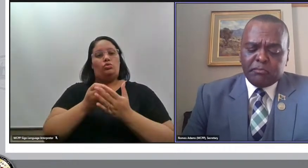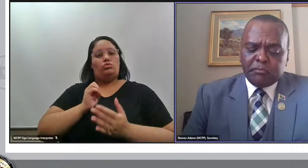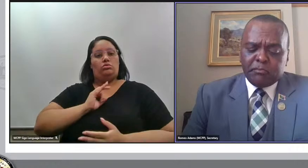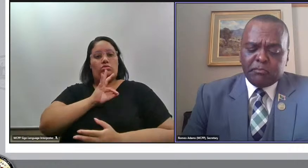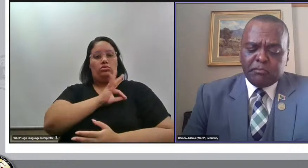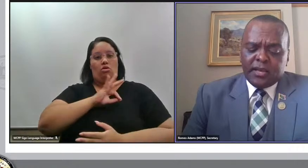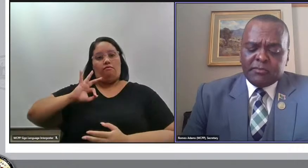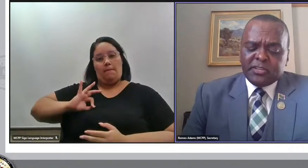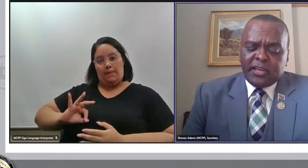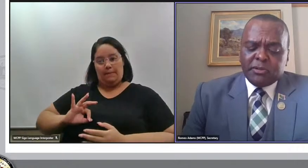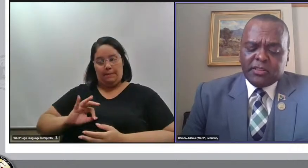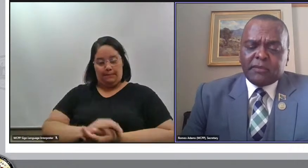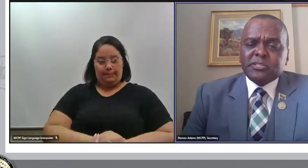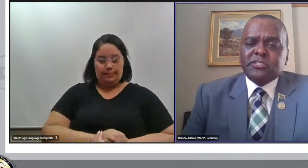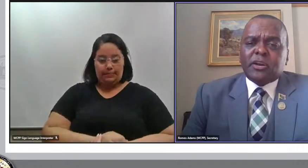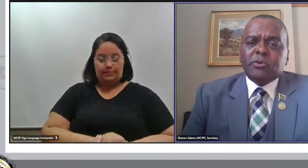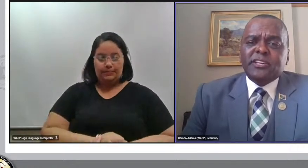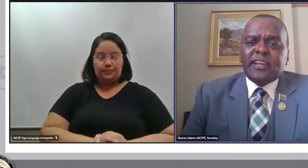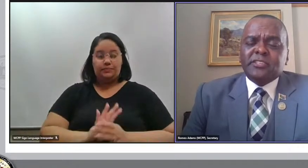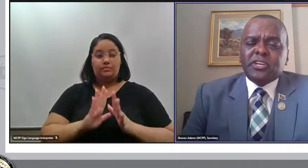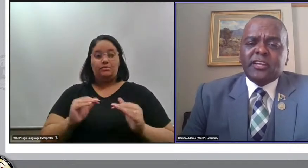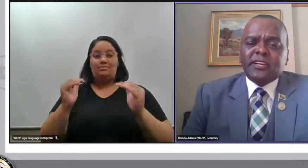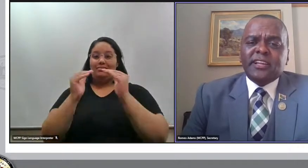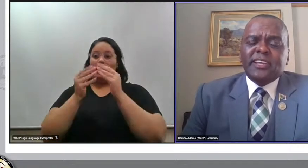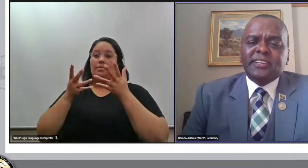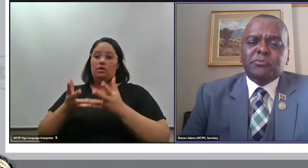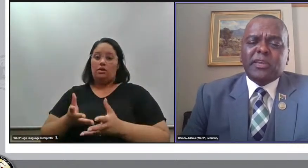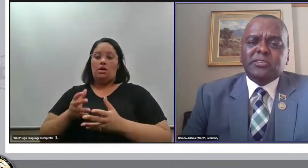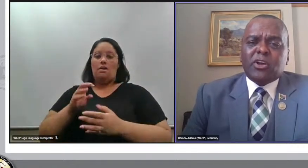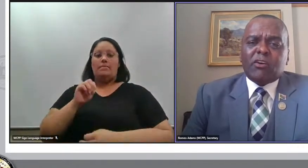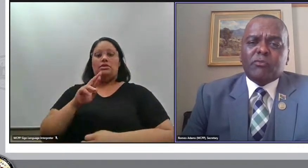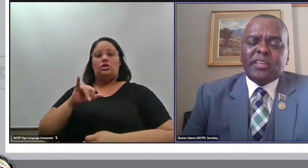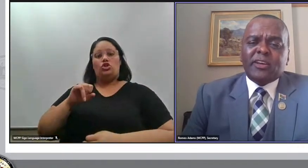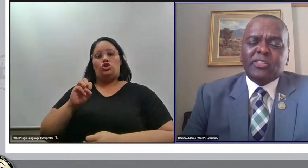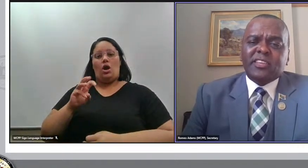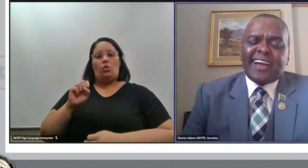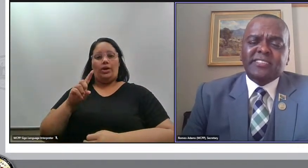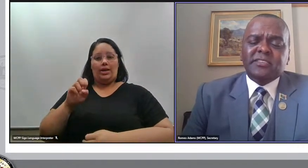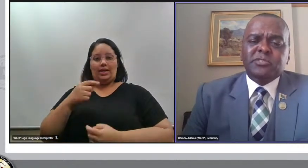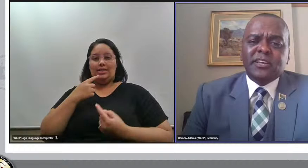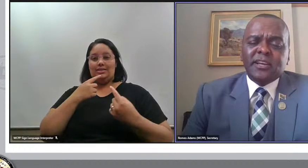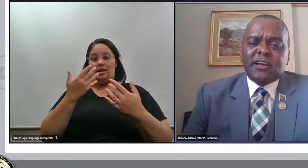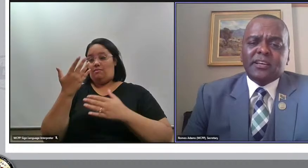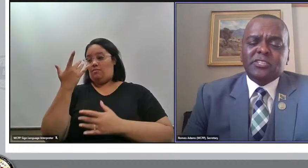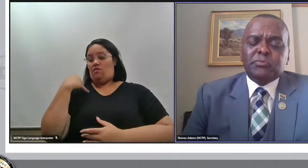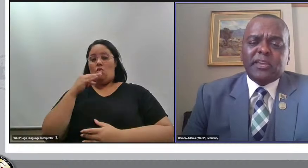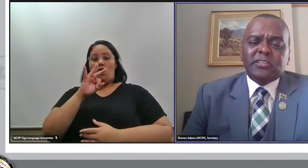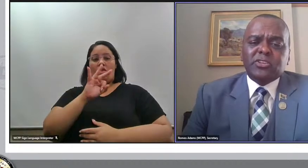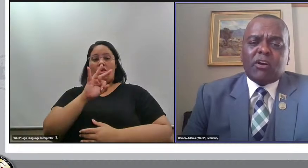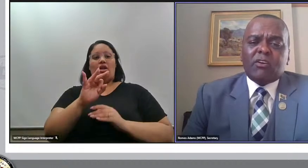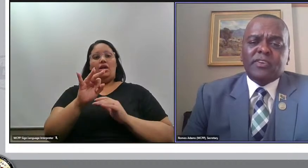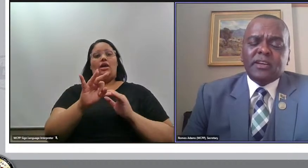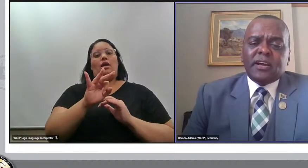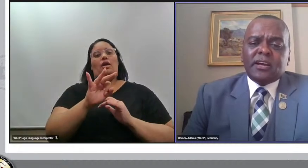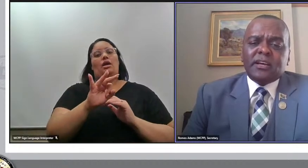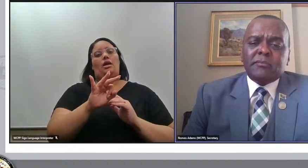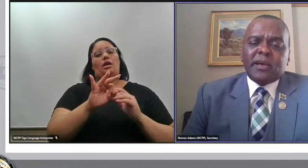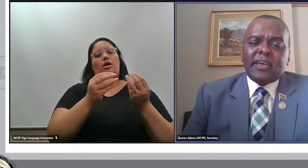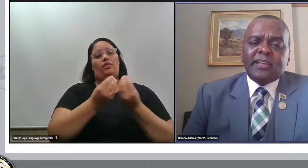of employees. The table that Mr. Jawadeen had shared earlier speaks of, where there are three items, speaks